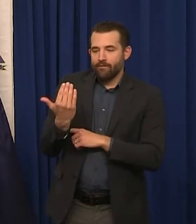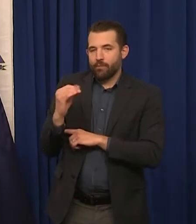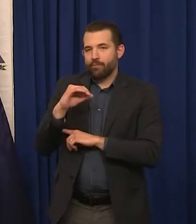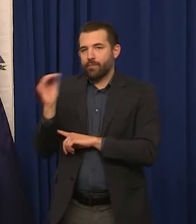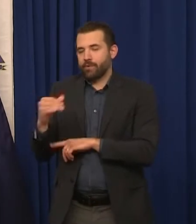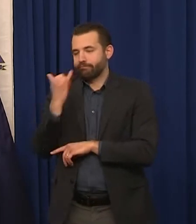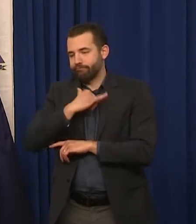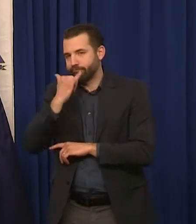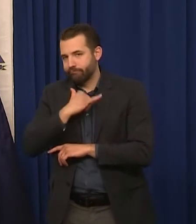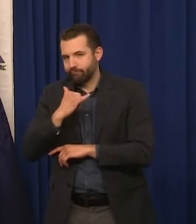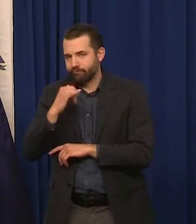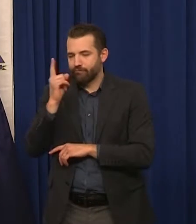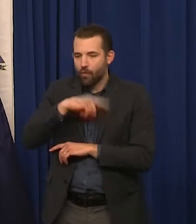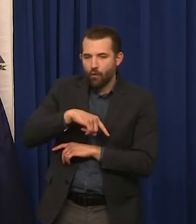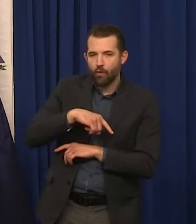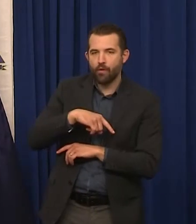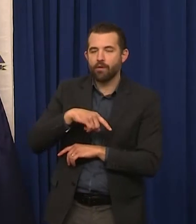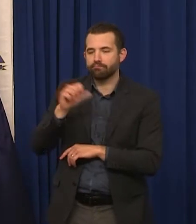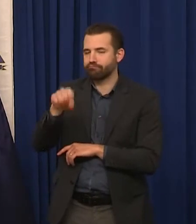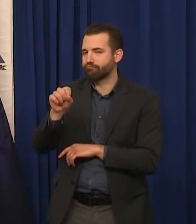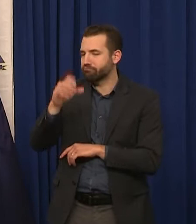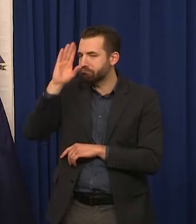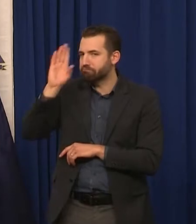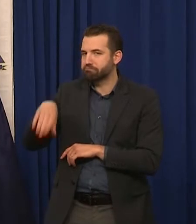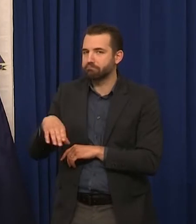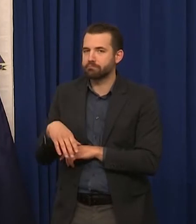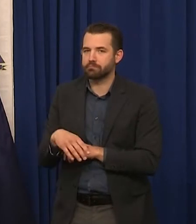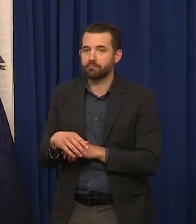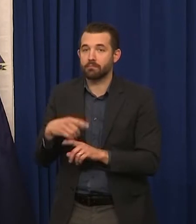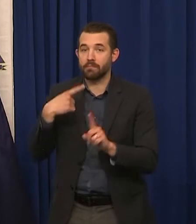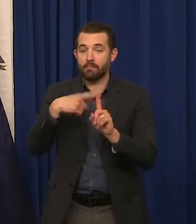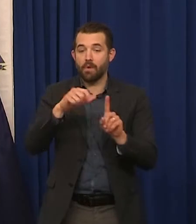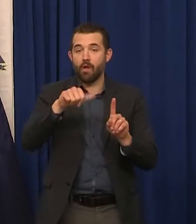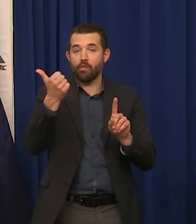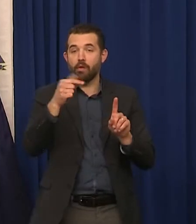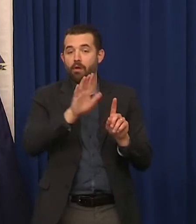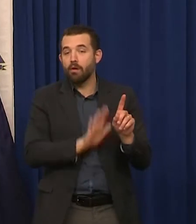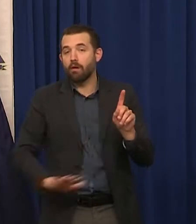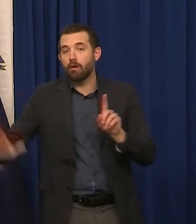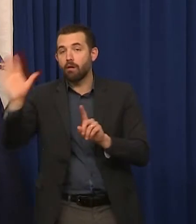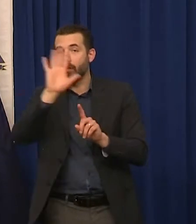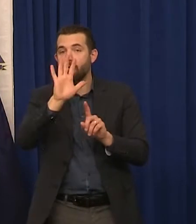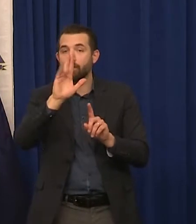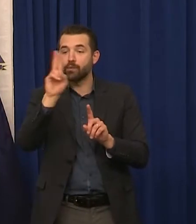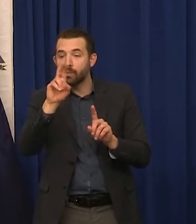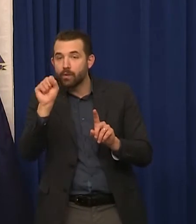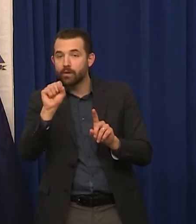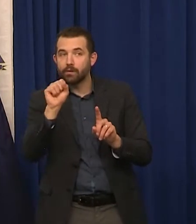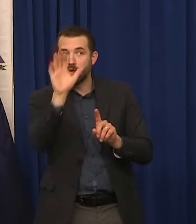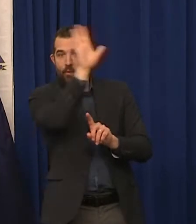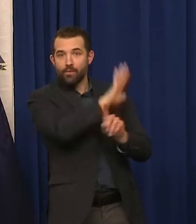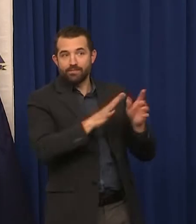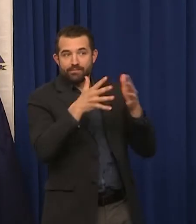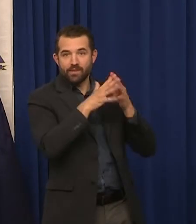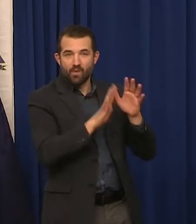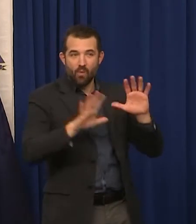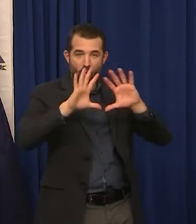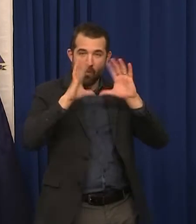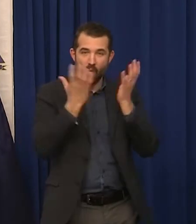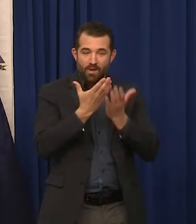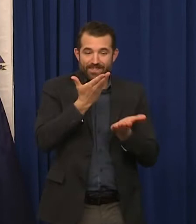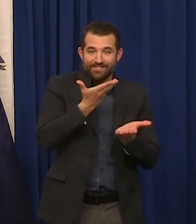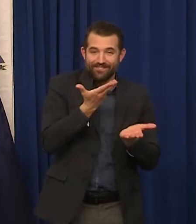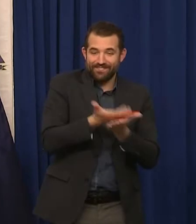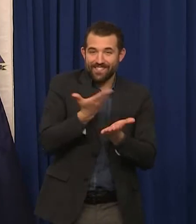other groups. Some groups across the country, in fact, groups across the world, have run these so-called validation or